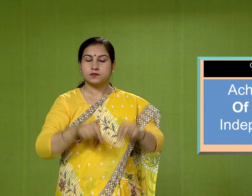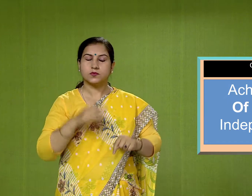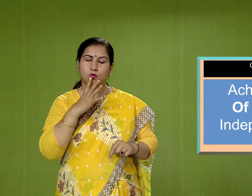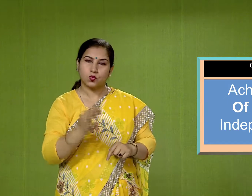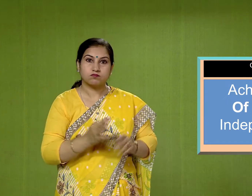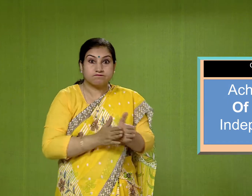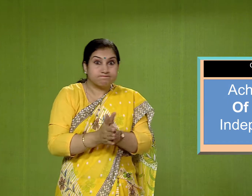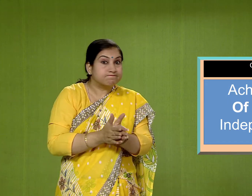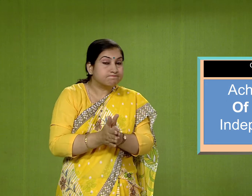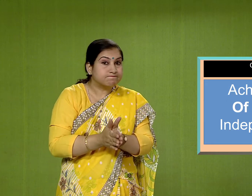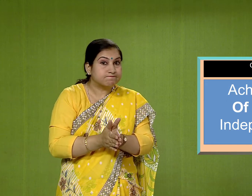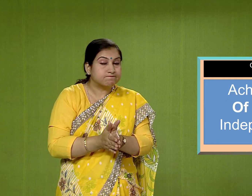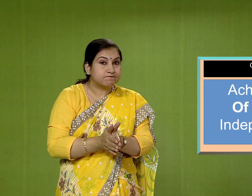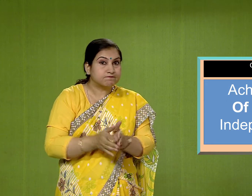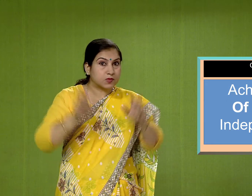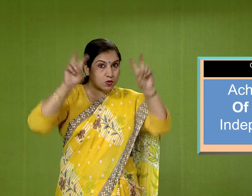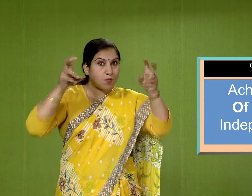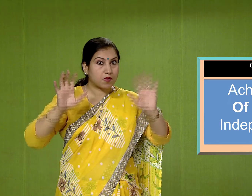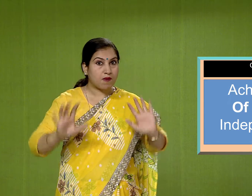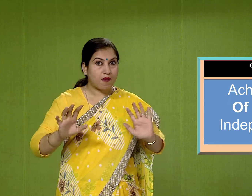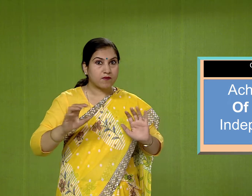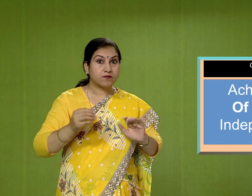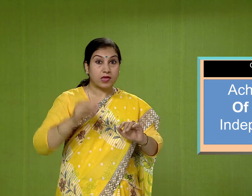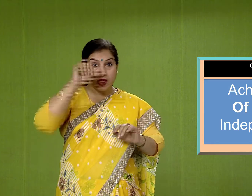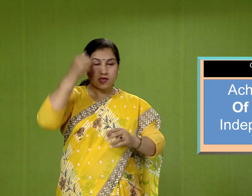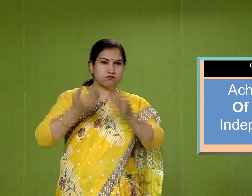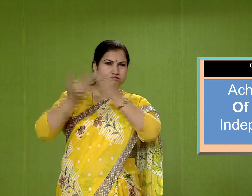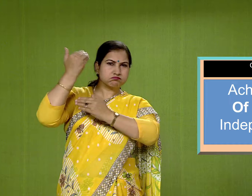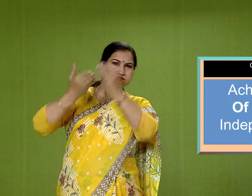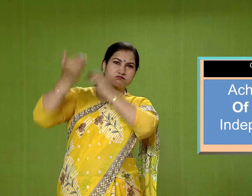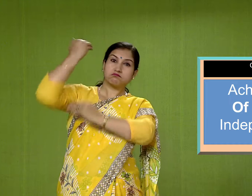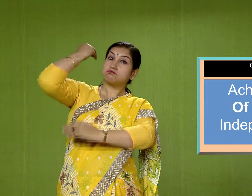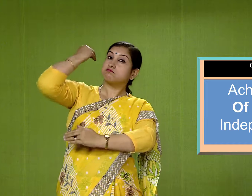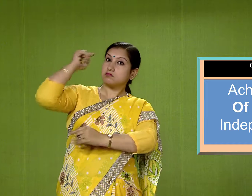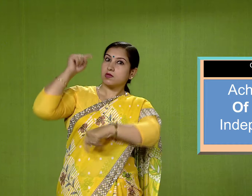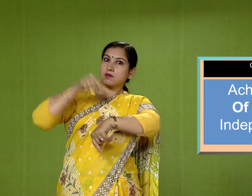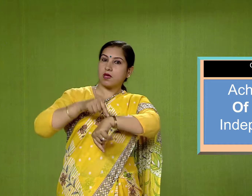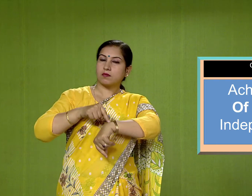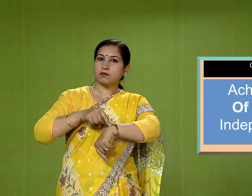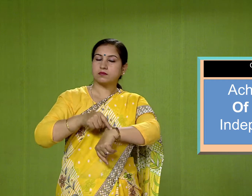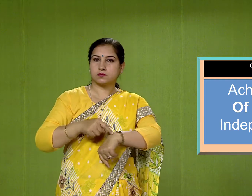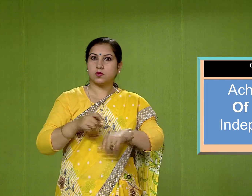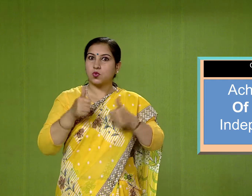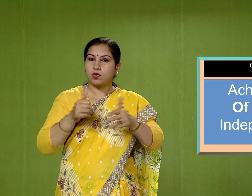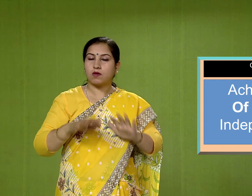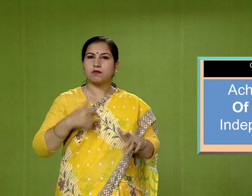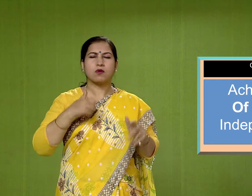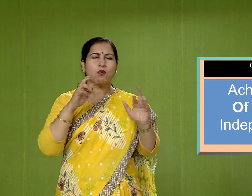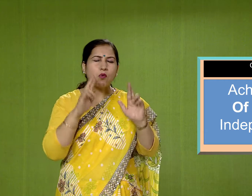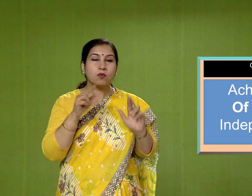a very interesting topic of Indian history, and I hope you will benefit